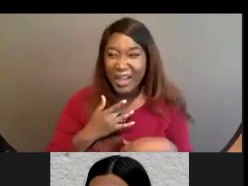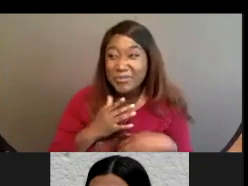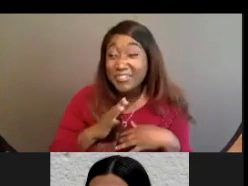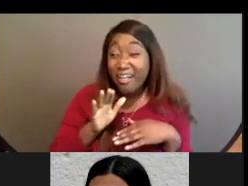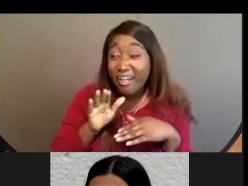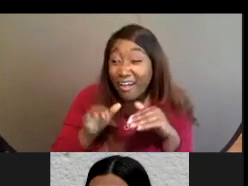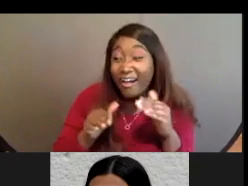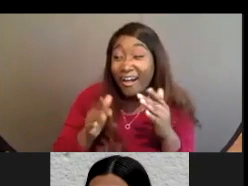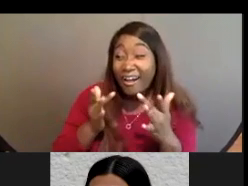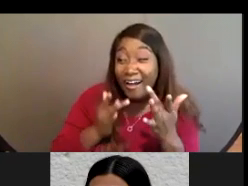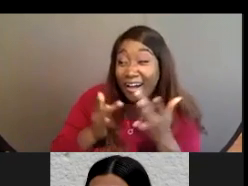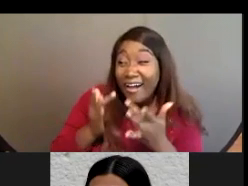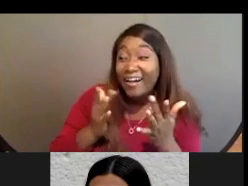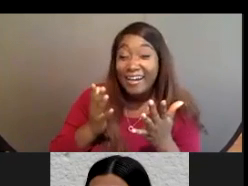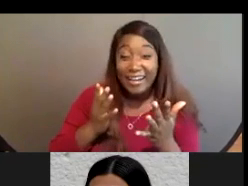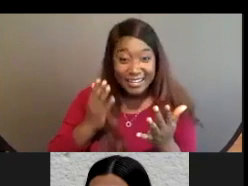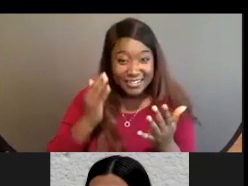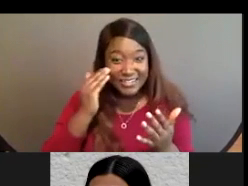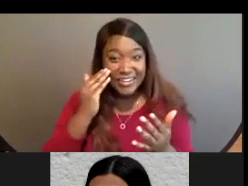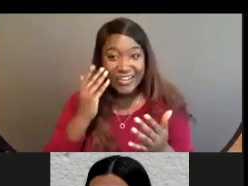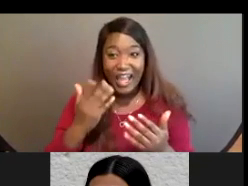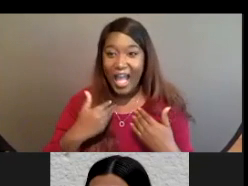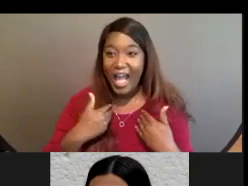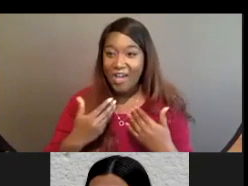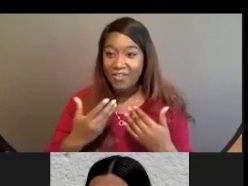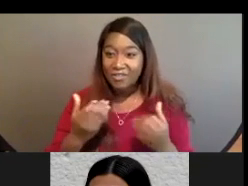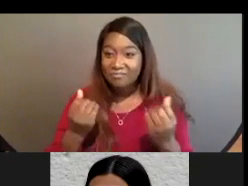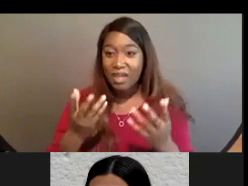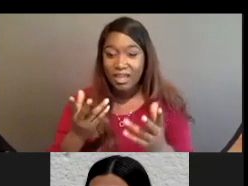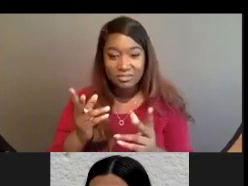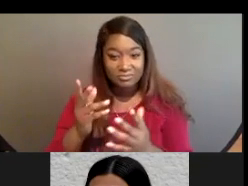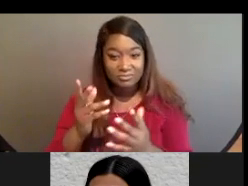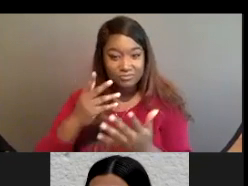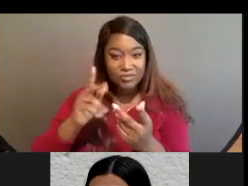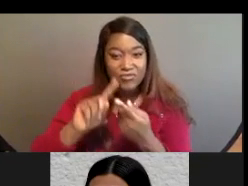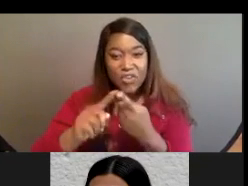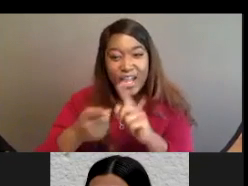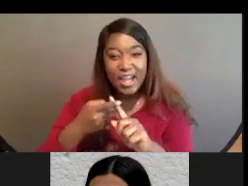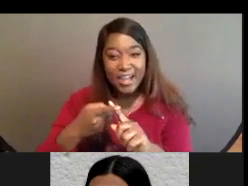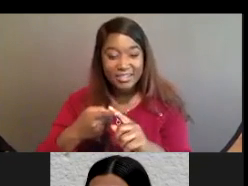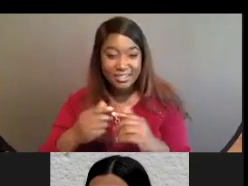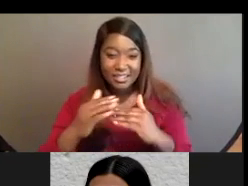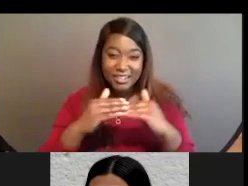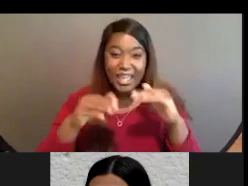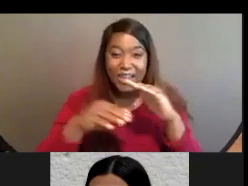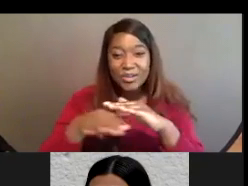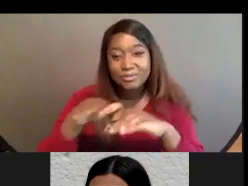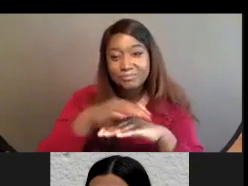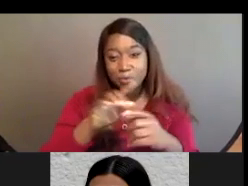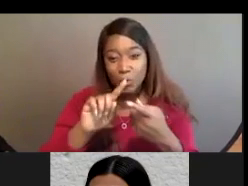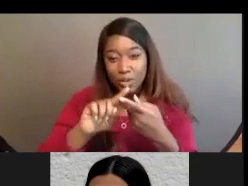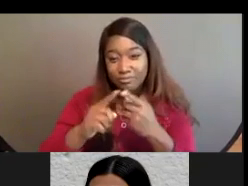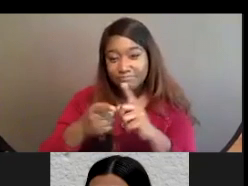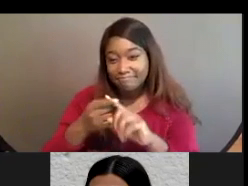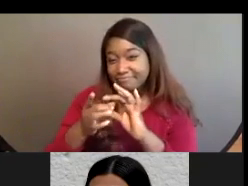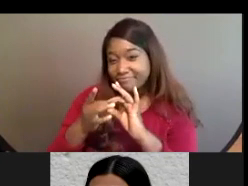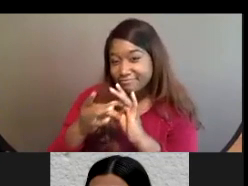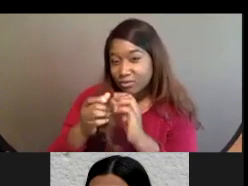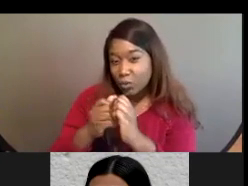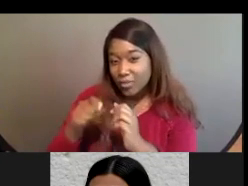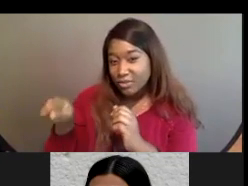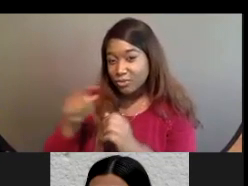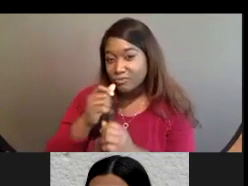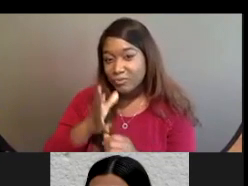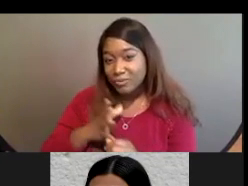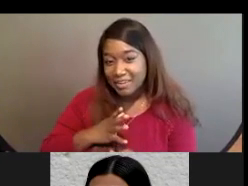friends and have, you know, multi-tiered relationships with these women. One of them, I said, I don't even know, why am I doing this?